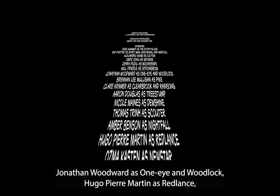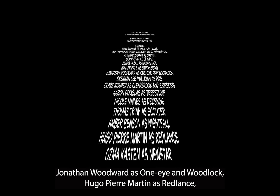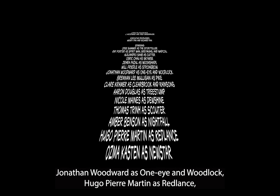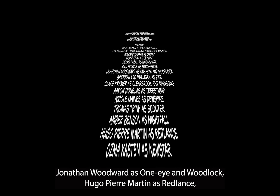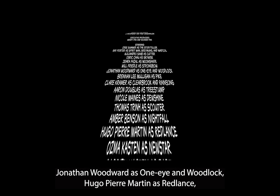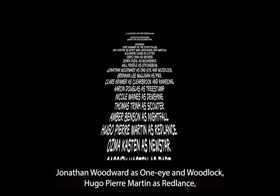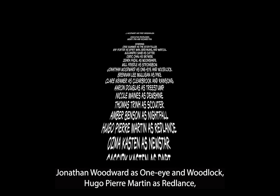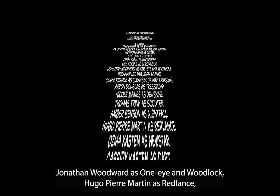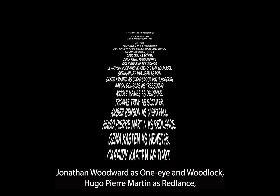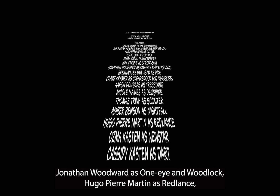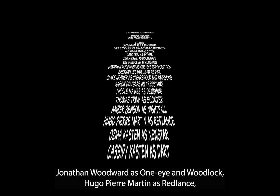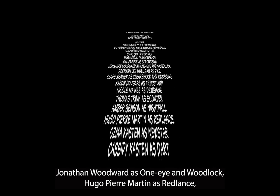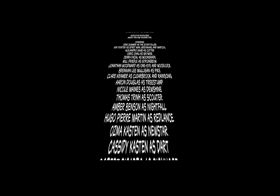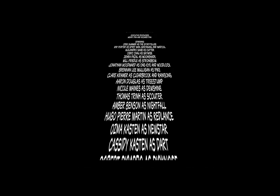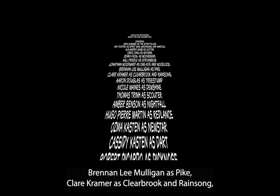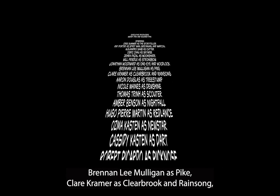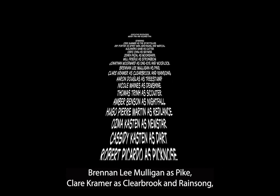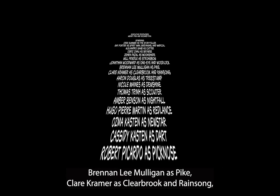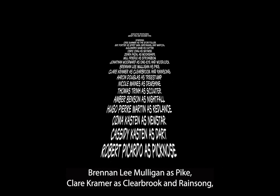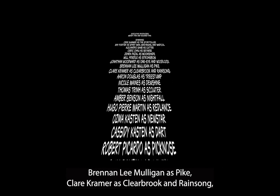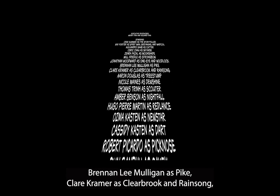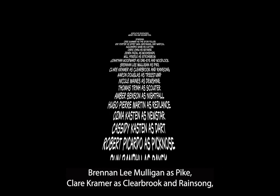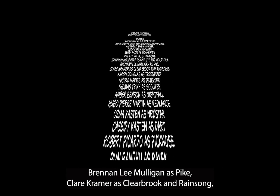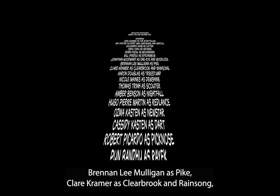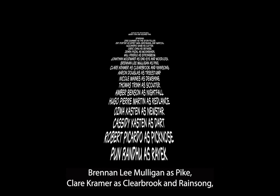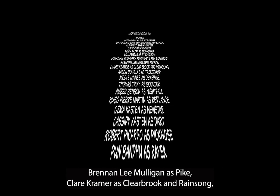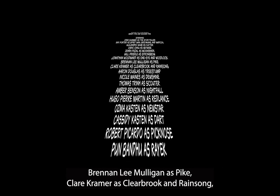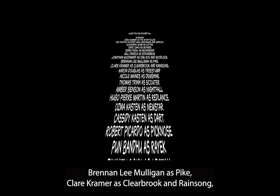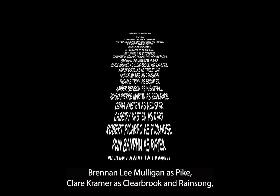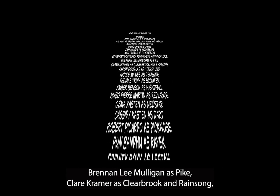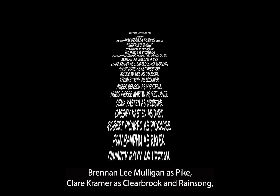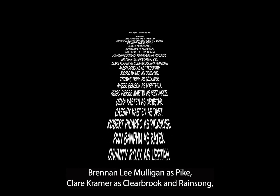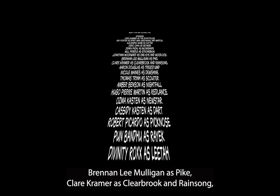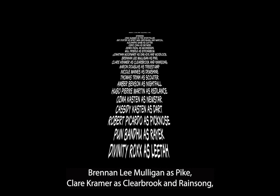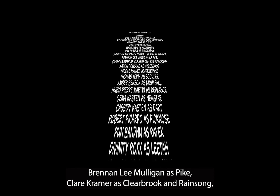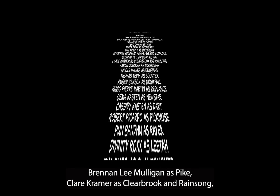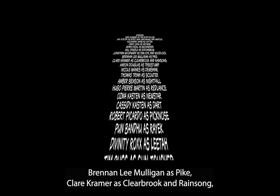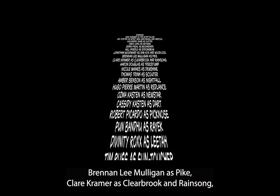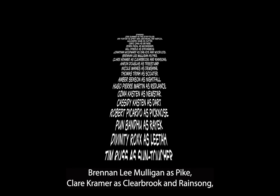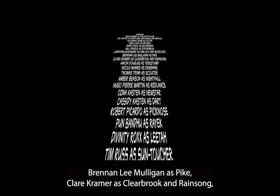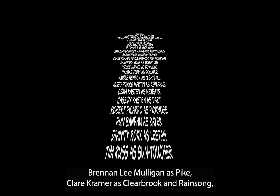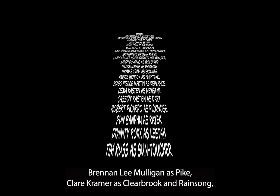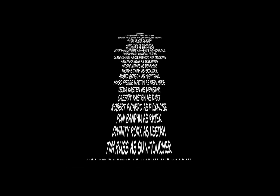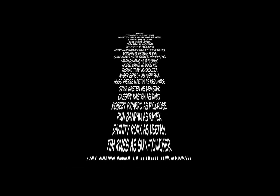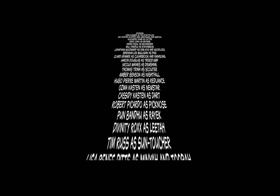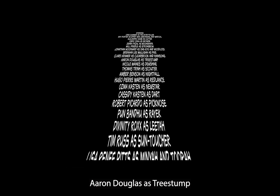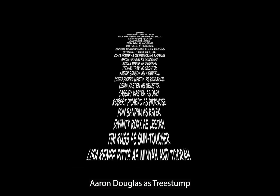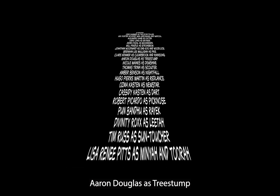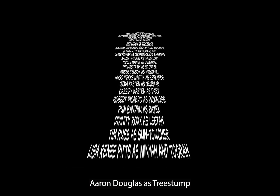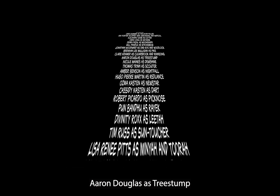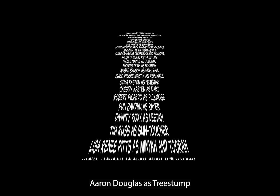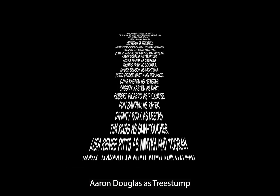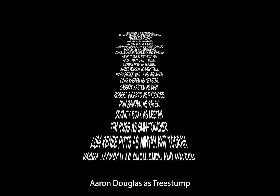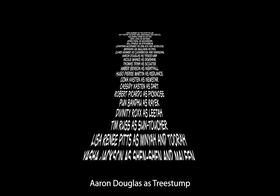Woodlock, Hugo Pierre Martin as Redlands, Brendan Lee Mulligan as Pike, Claire Kramer as Clearbrook and Rainsong,